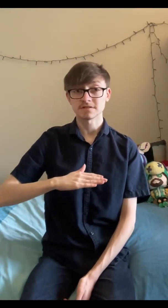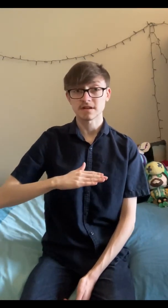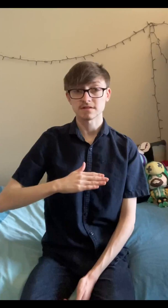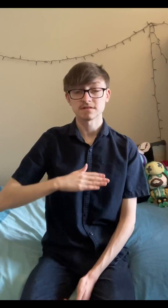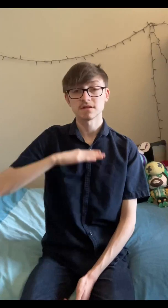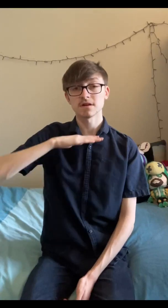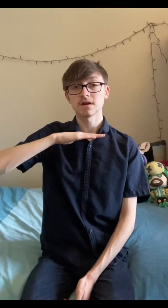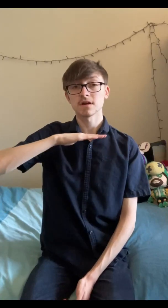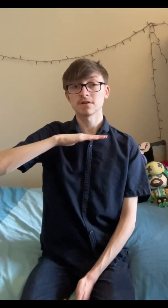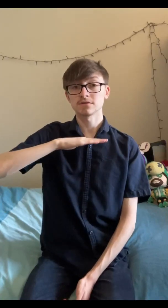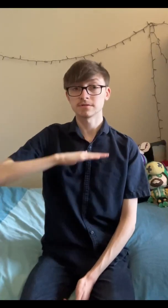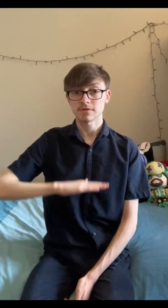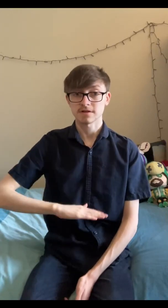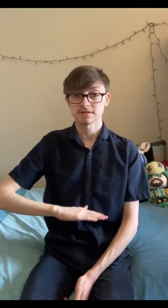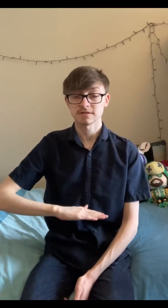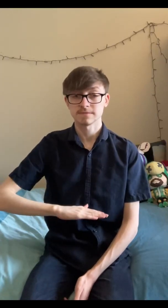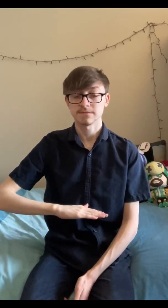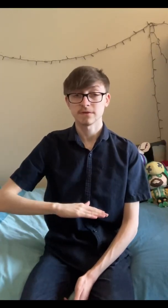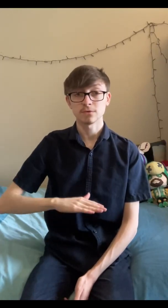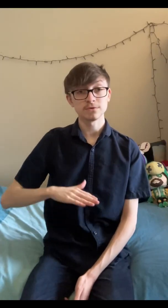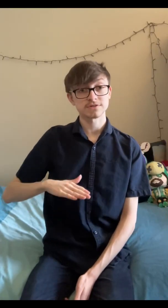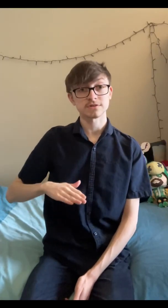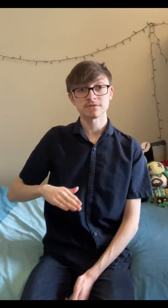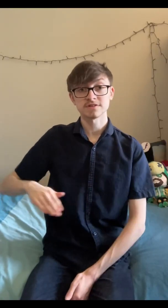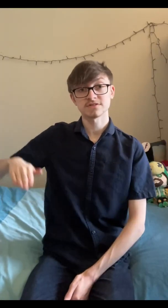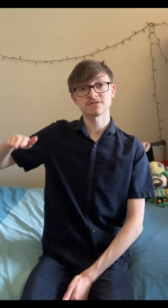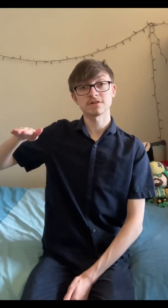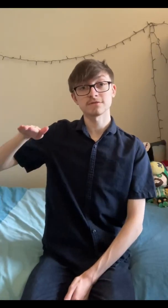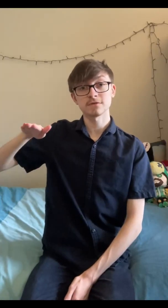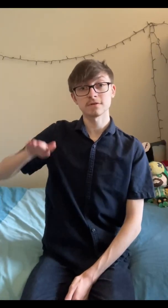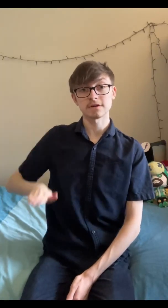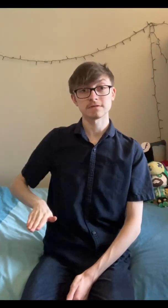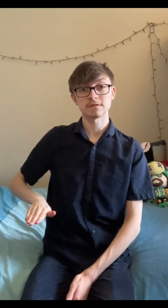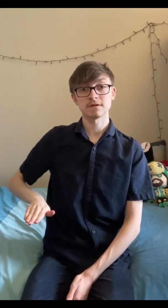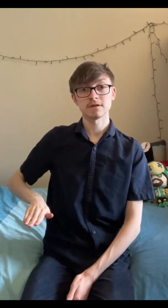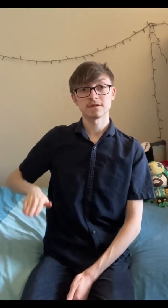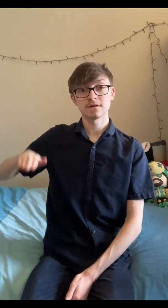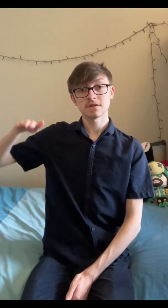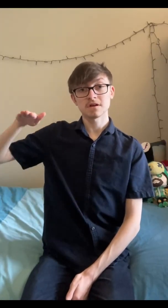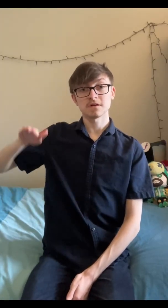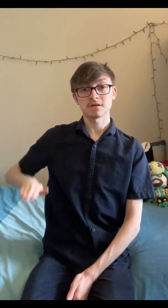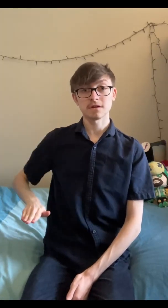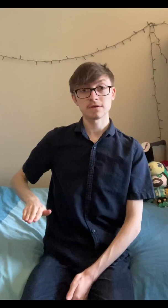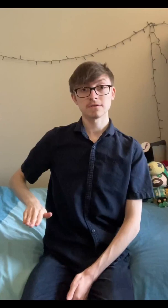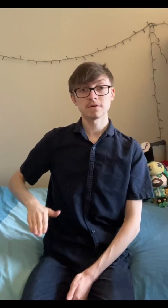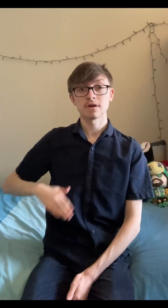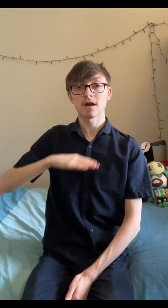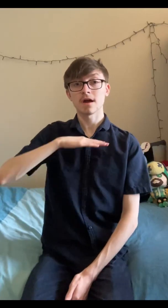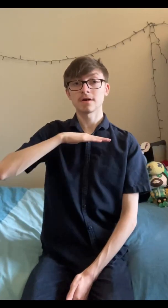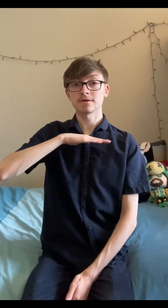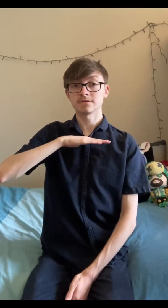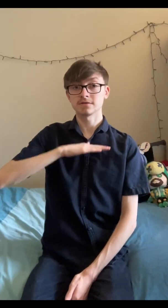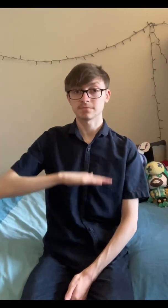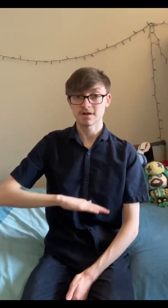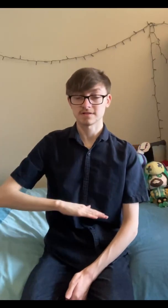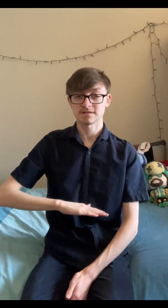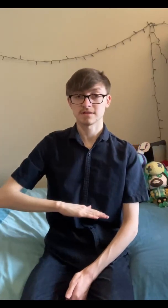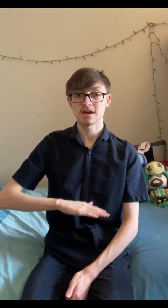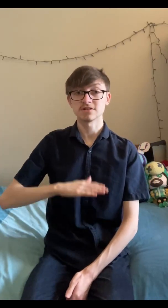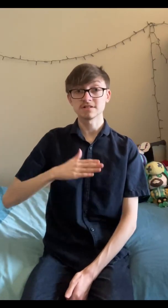sad. Depressed. Also, this is a sign for low. Low, depressed. As you can see,